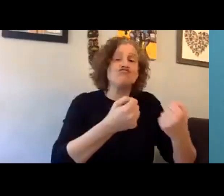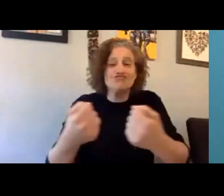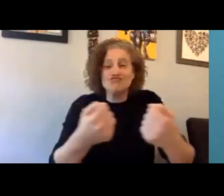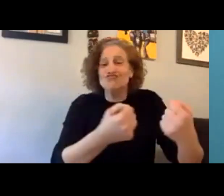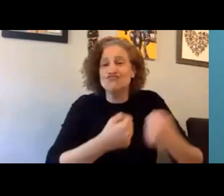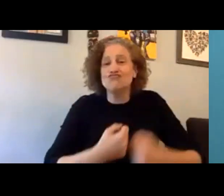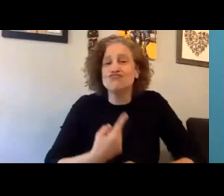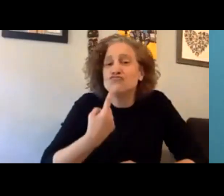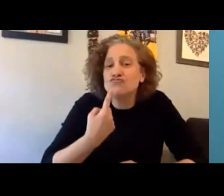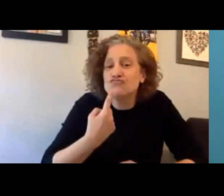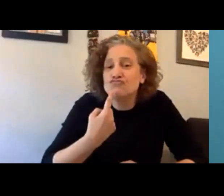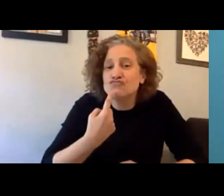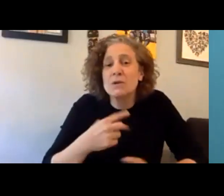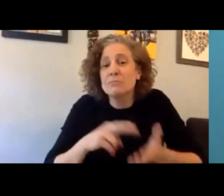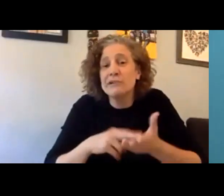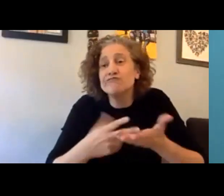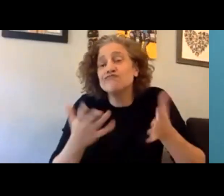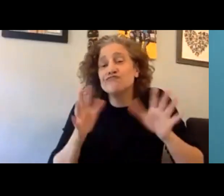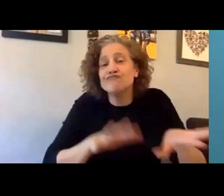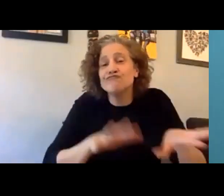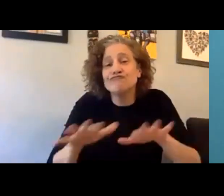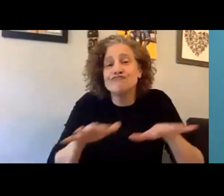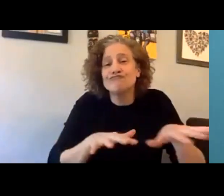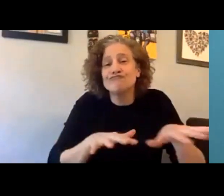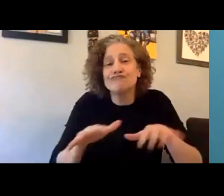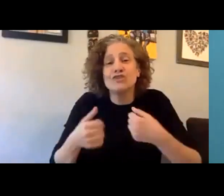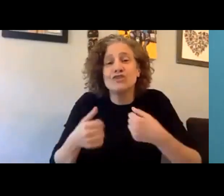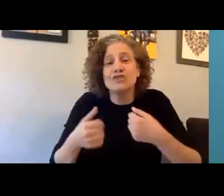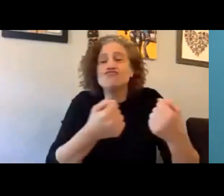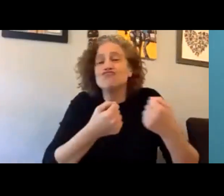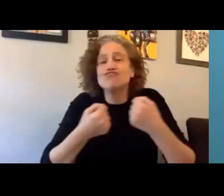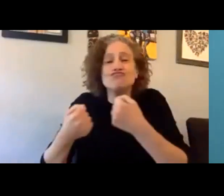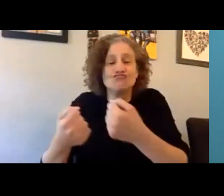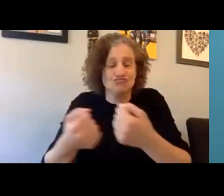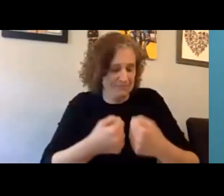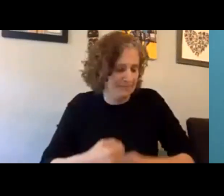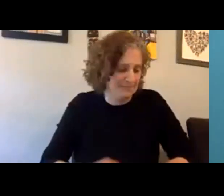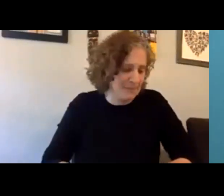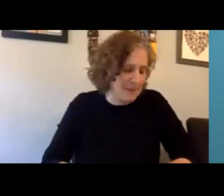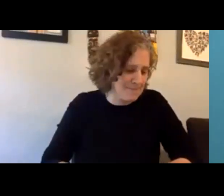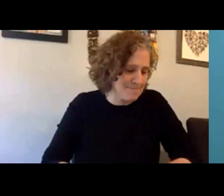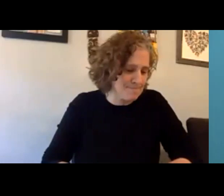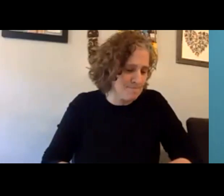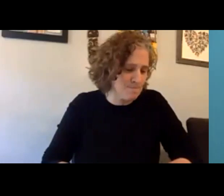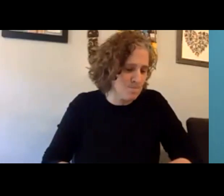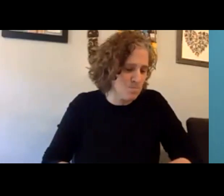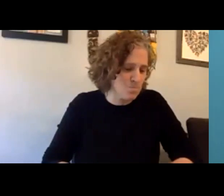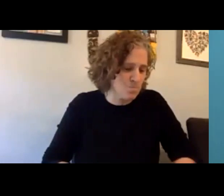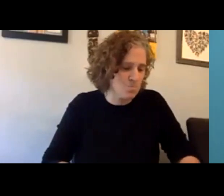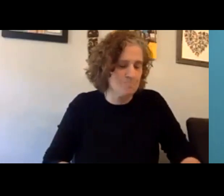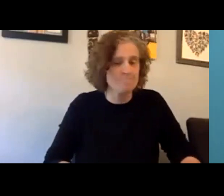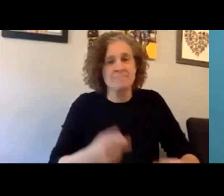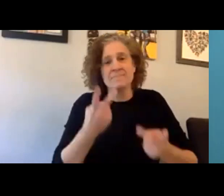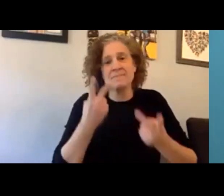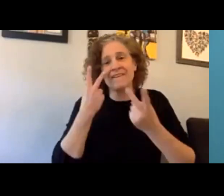So not just taking a drive to go somewhere, but driving around. You put this on your map, that means you're taking your time.